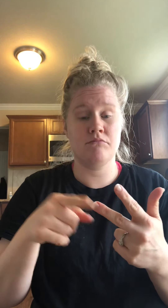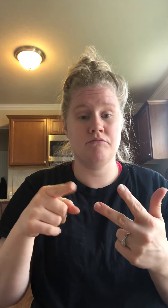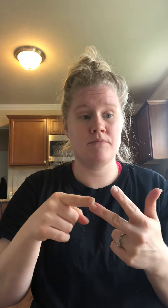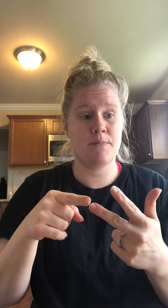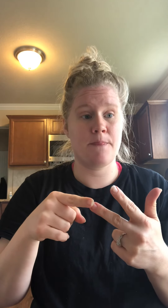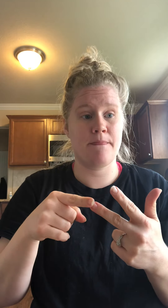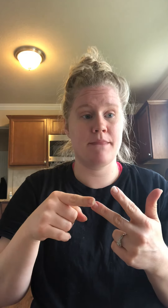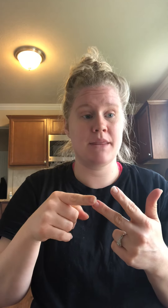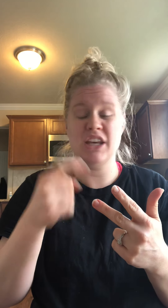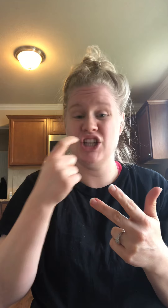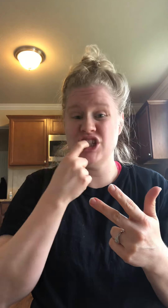tooth,